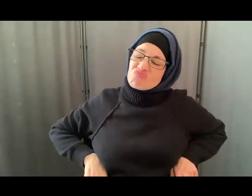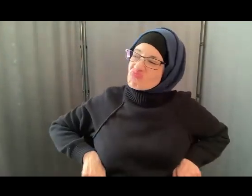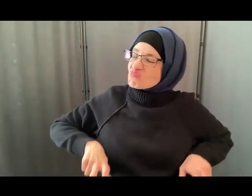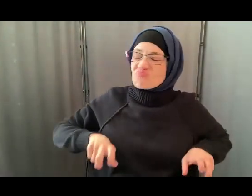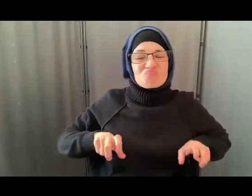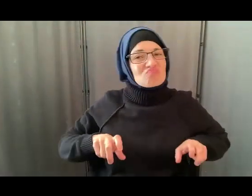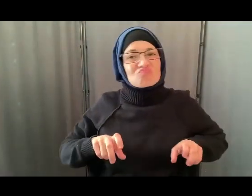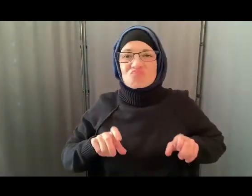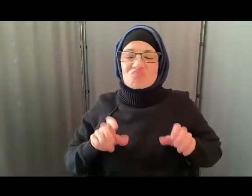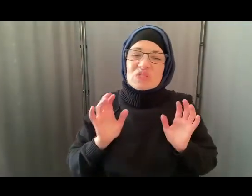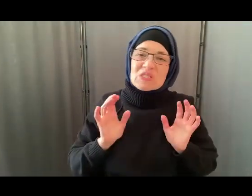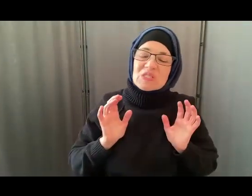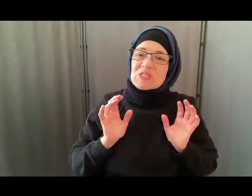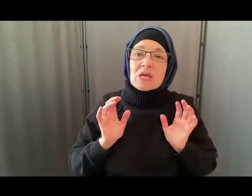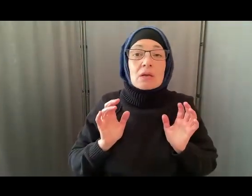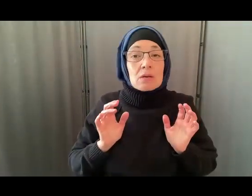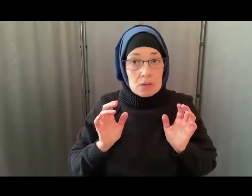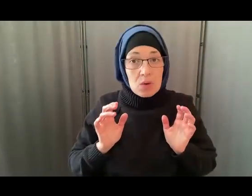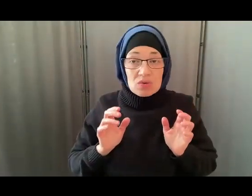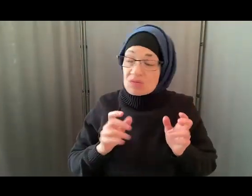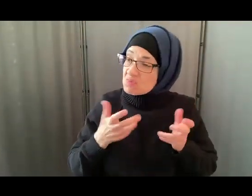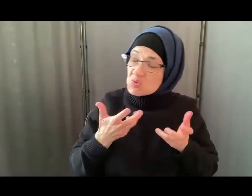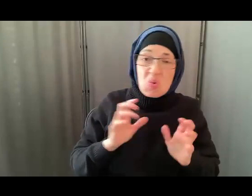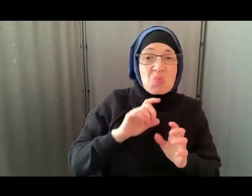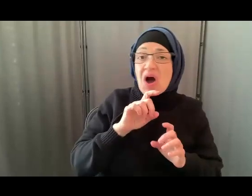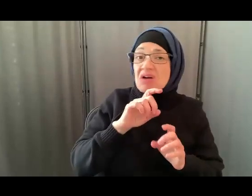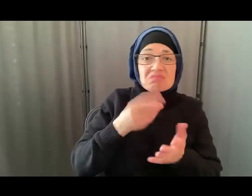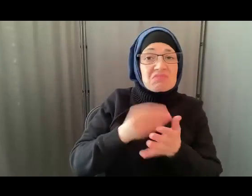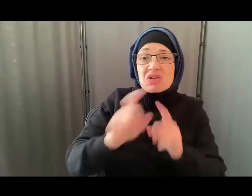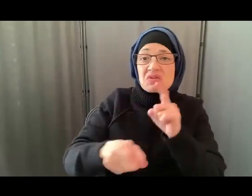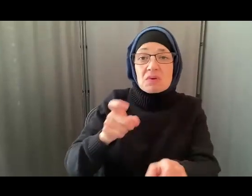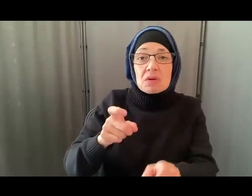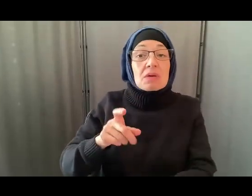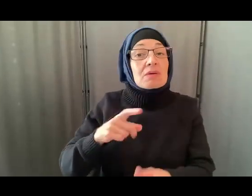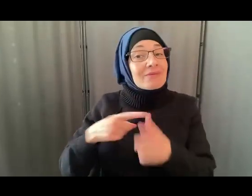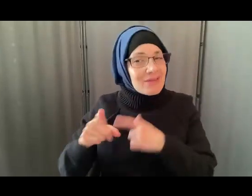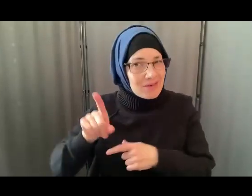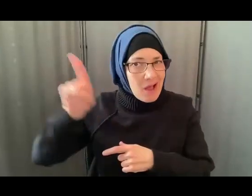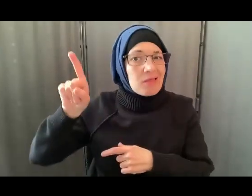then Allah subhanahu wa ta'ala would actually